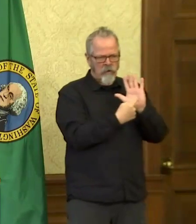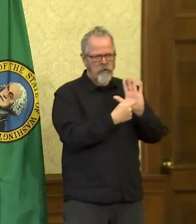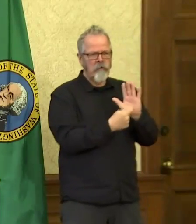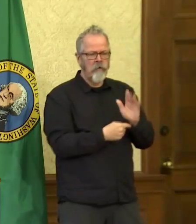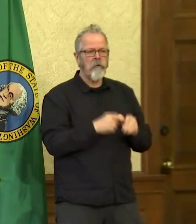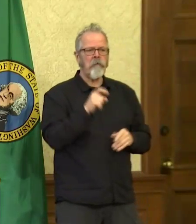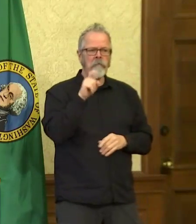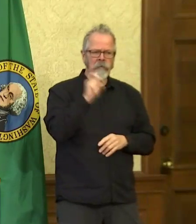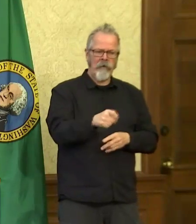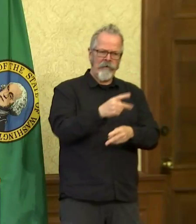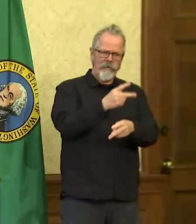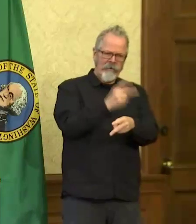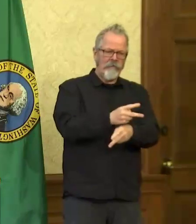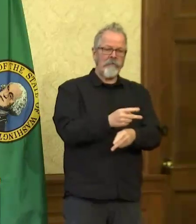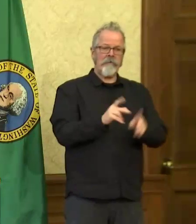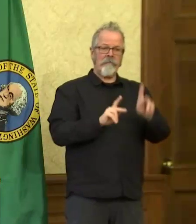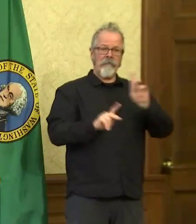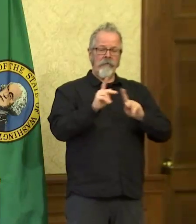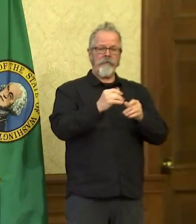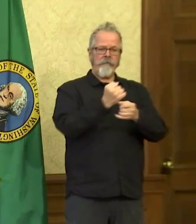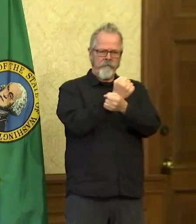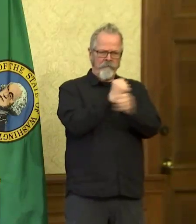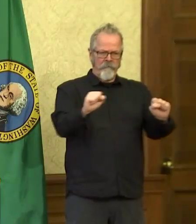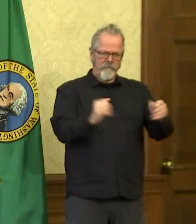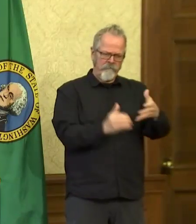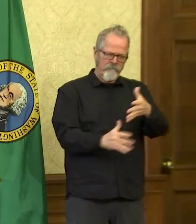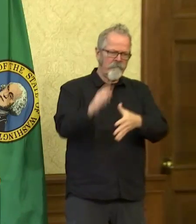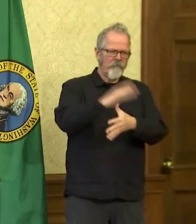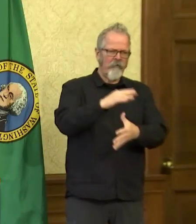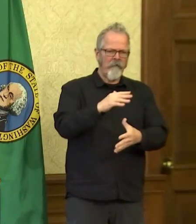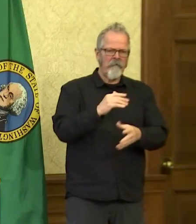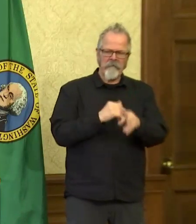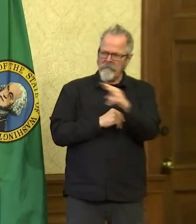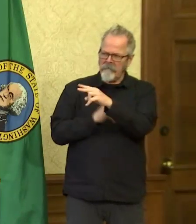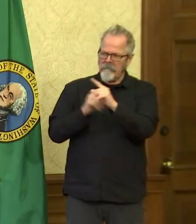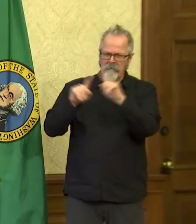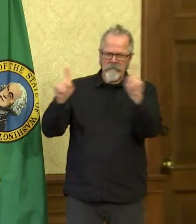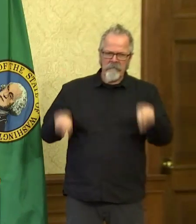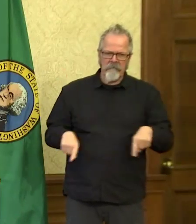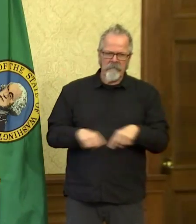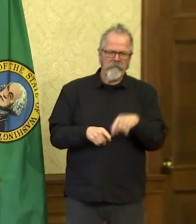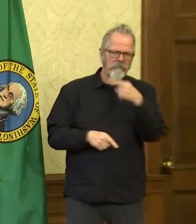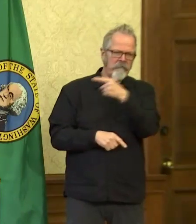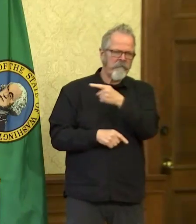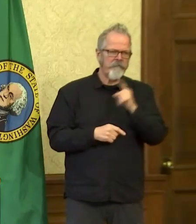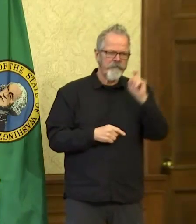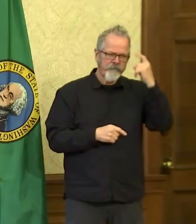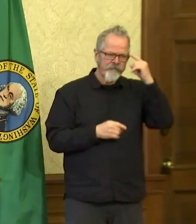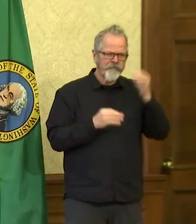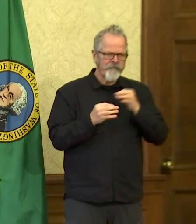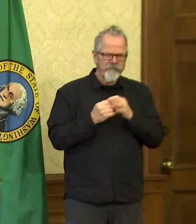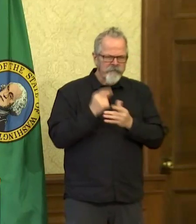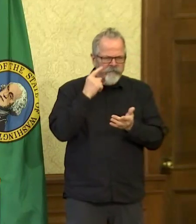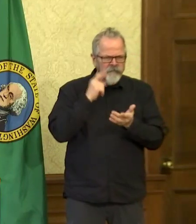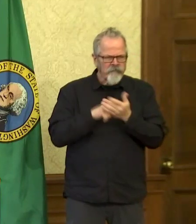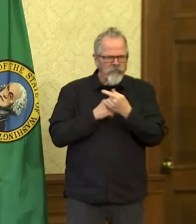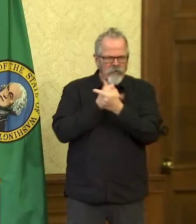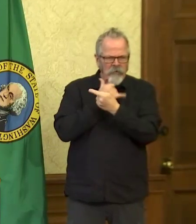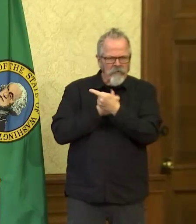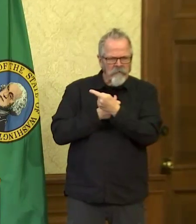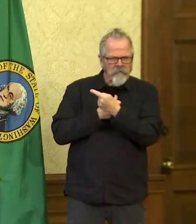different graph up at this point. We need this is the safety plan. Restarting low-risk